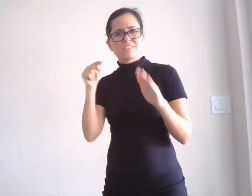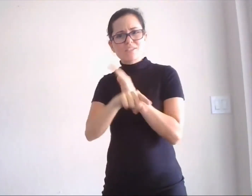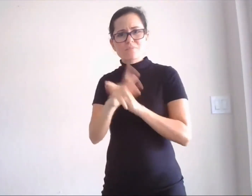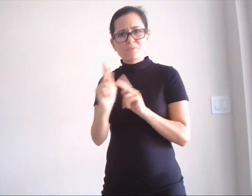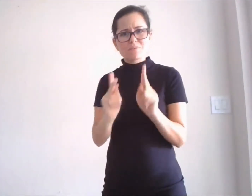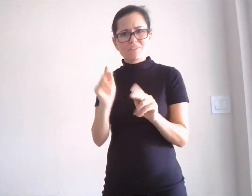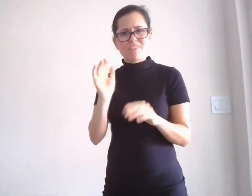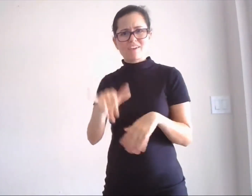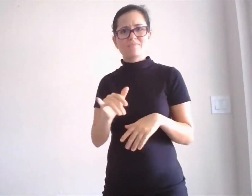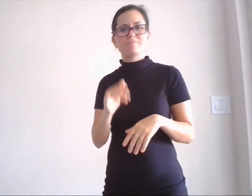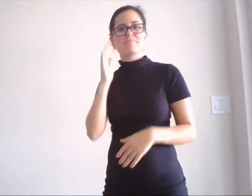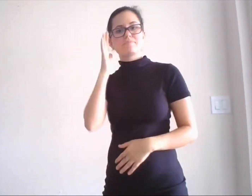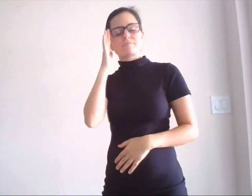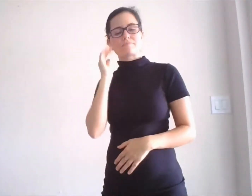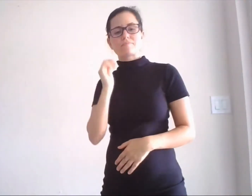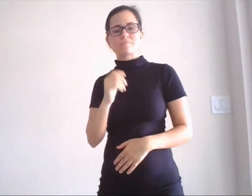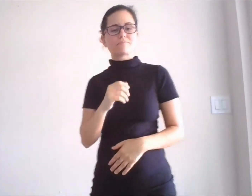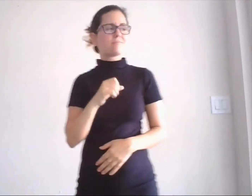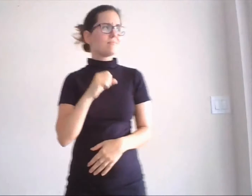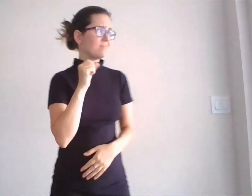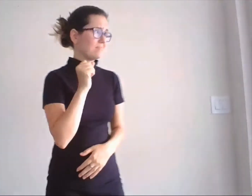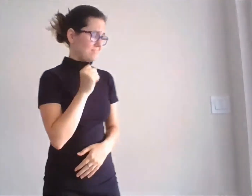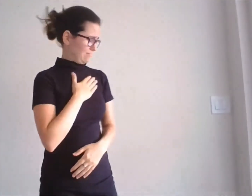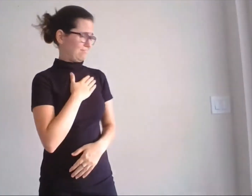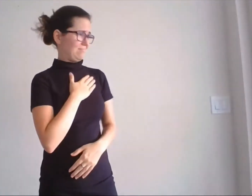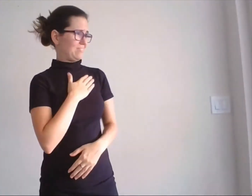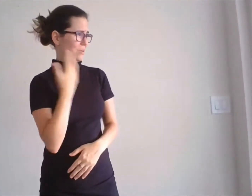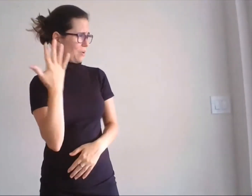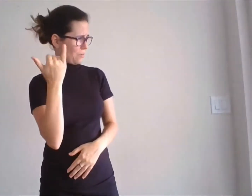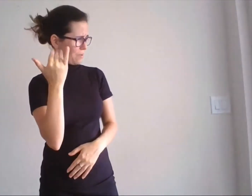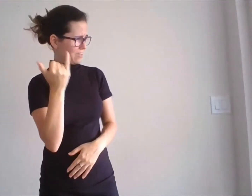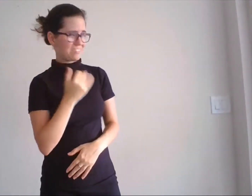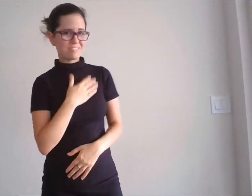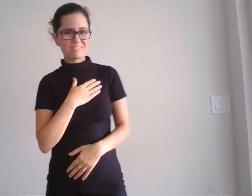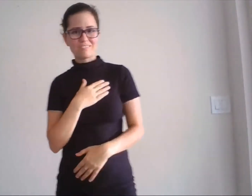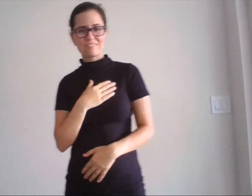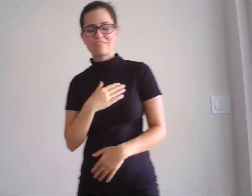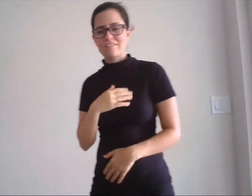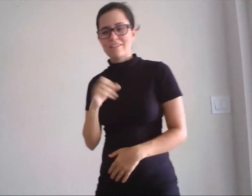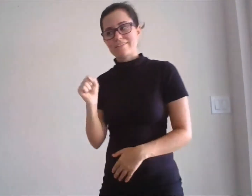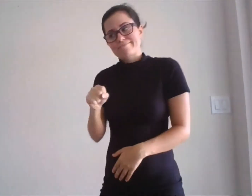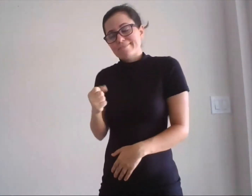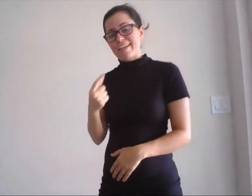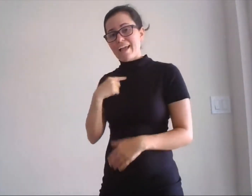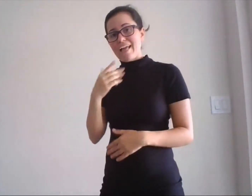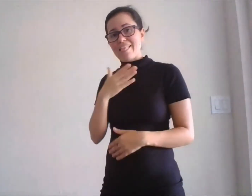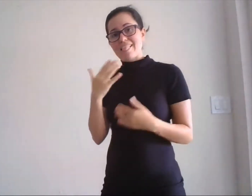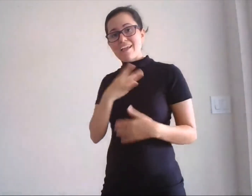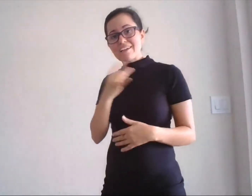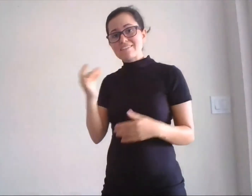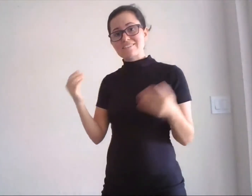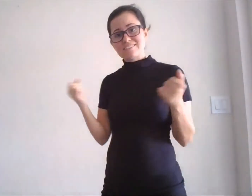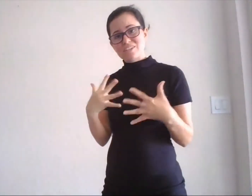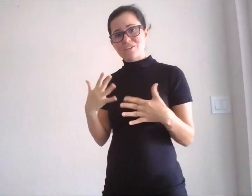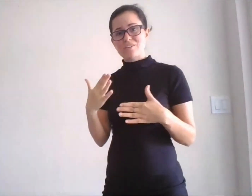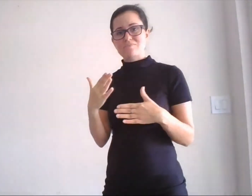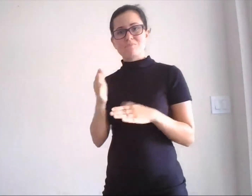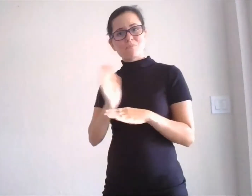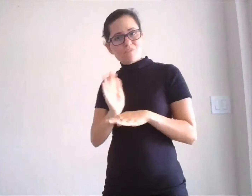wicked, twisted, or insane? Yeah. What? You can make it. You can do like a spacescape, like a lunar landscape,